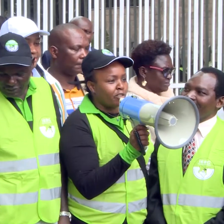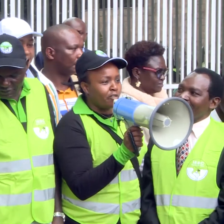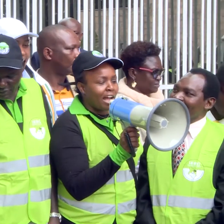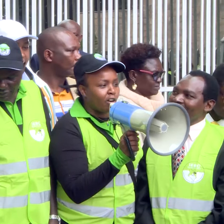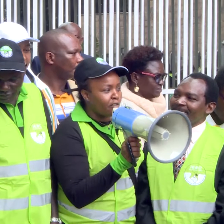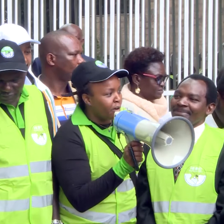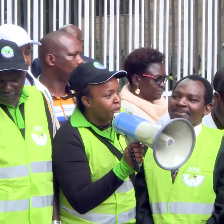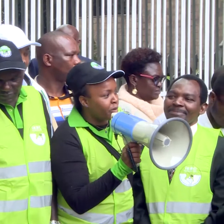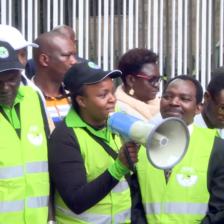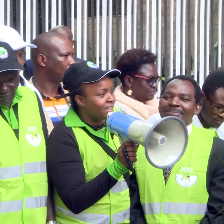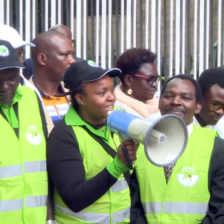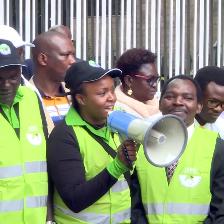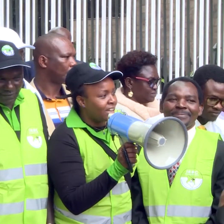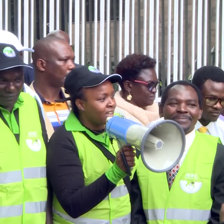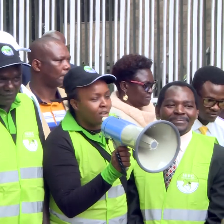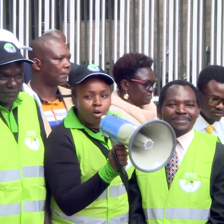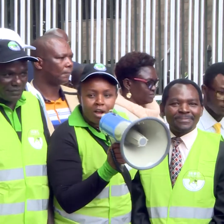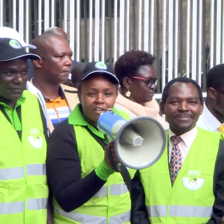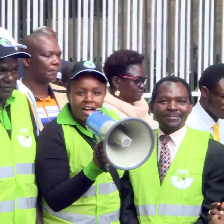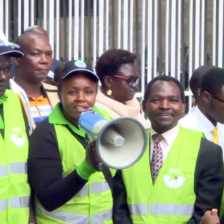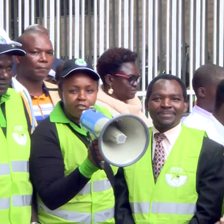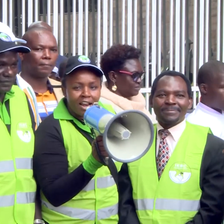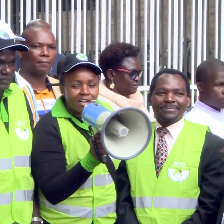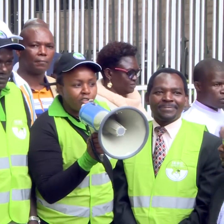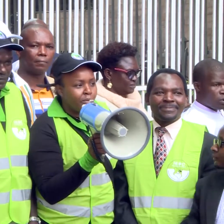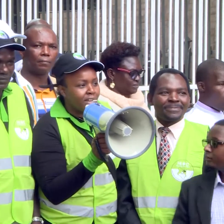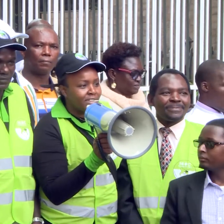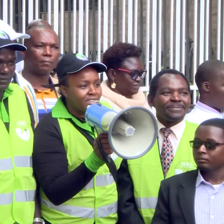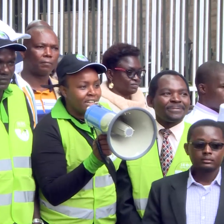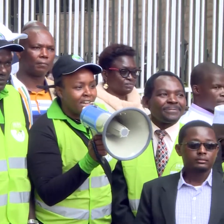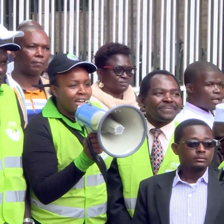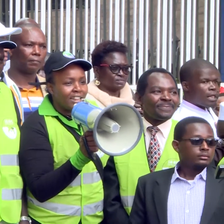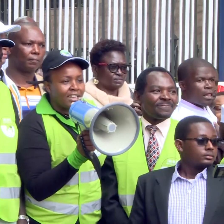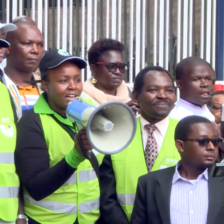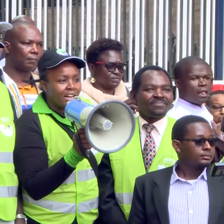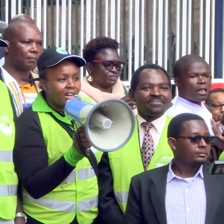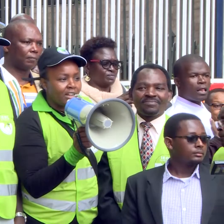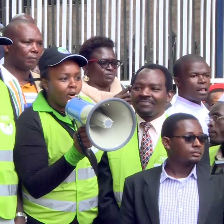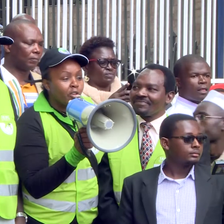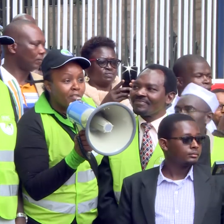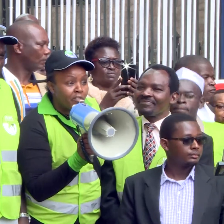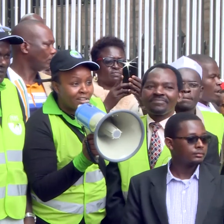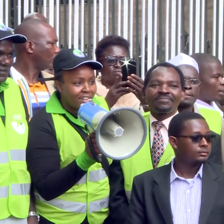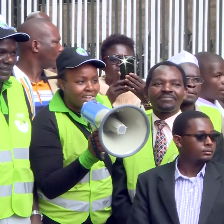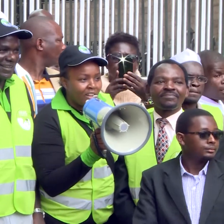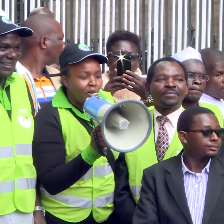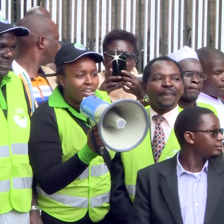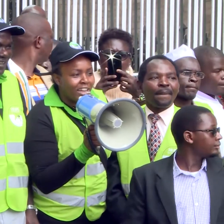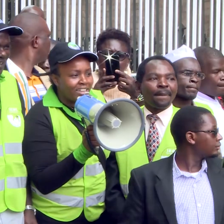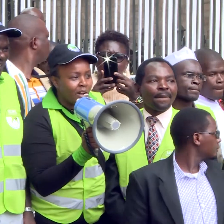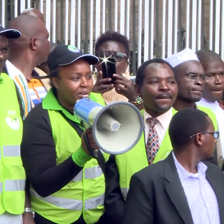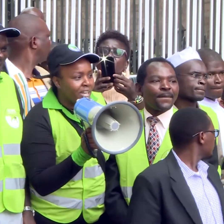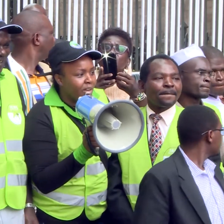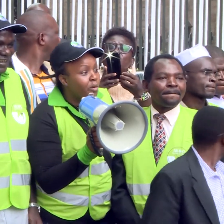are about to flag off. I want to ask Linda or whoever has the flag to bring it. And then, oh, you have the flag there.